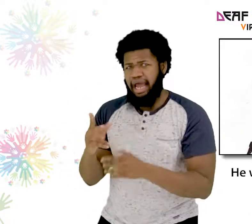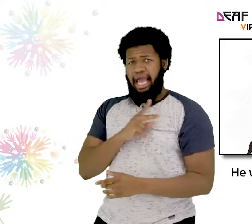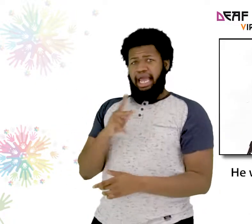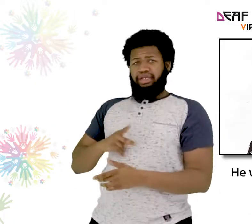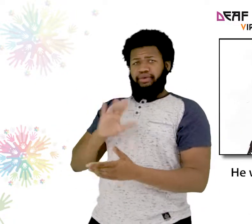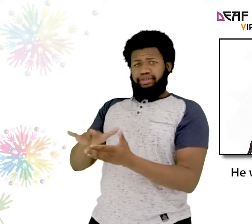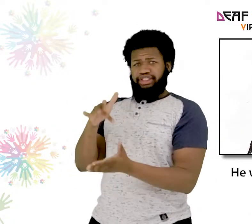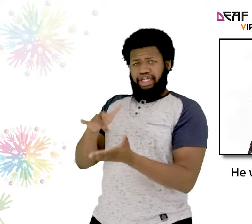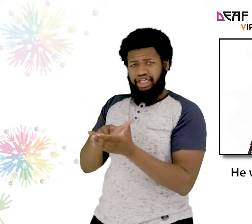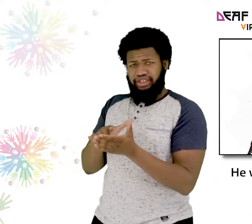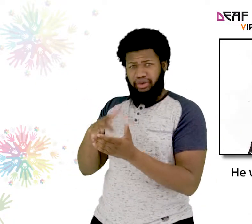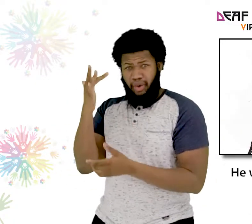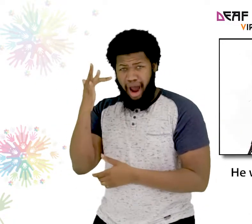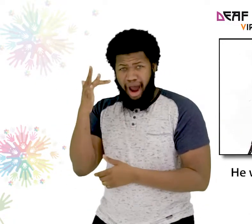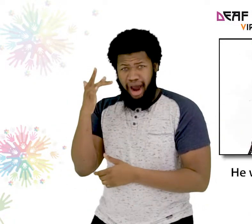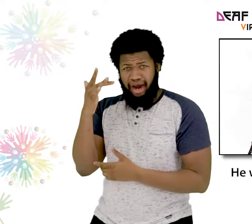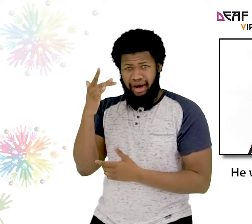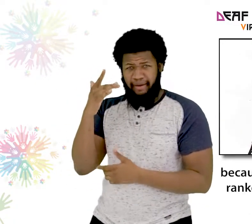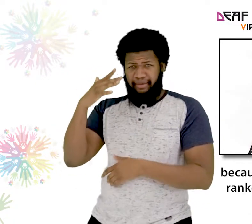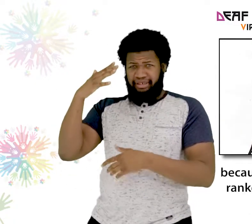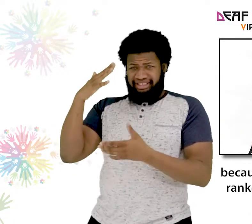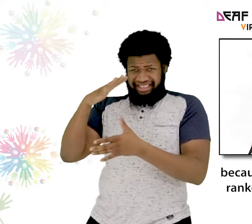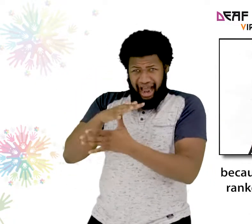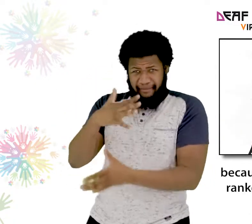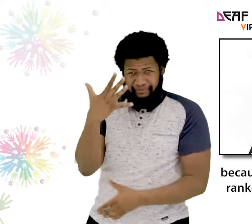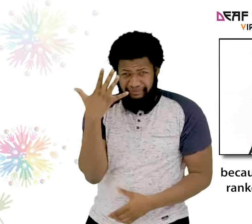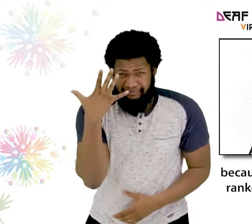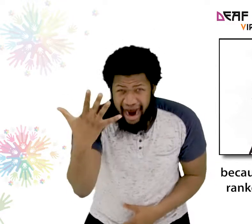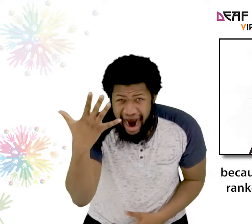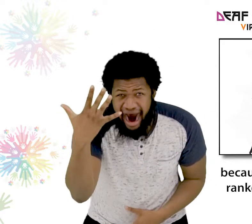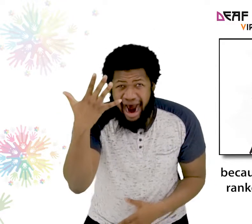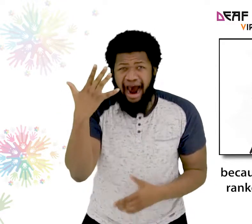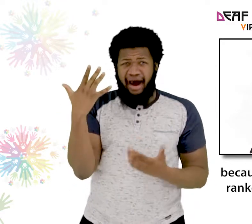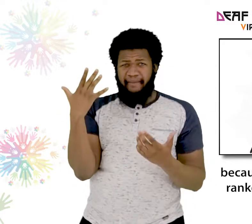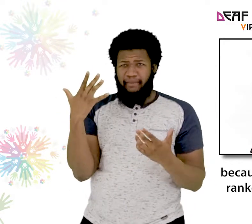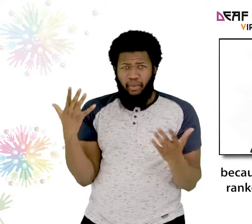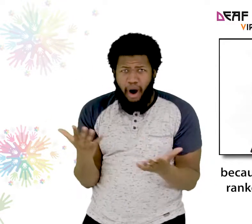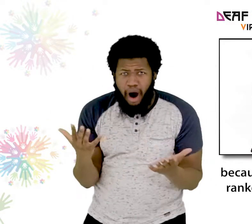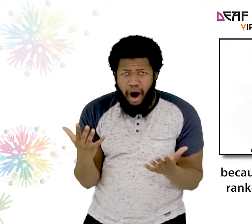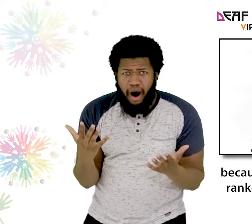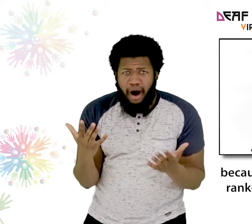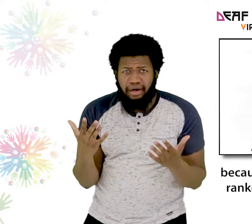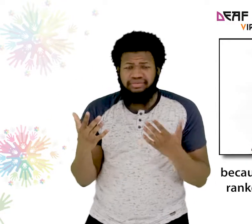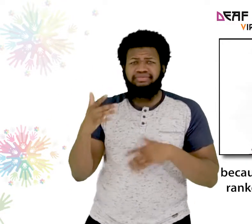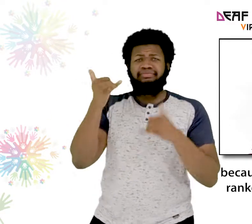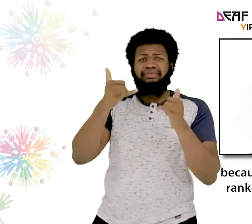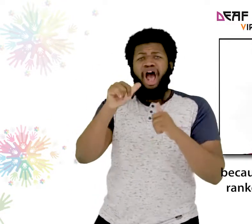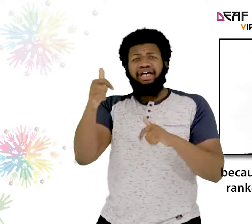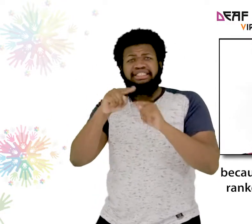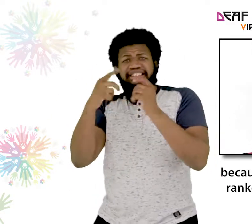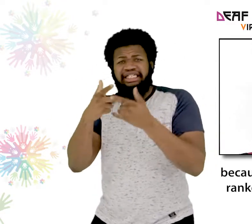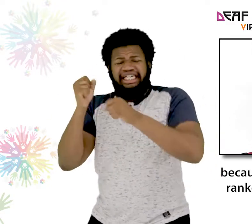king of center field. Because for 10 years, he was ranked among top five